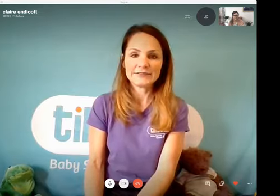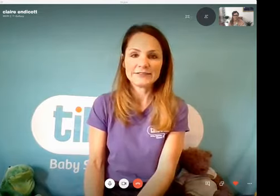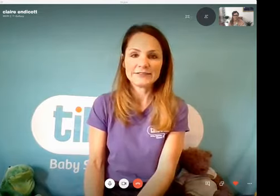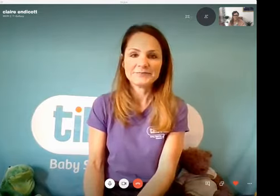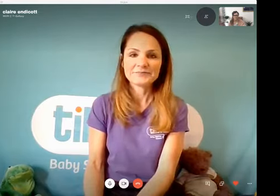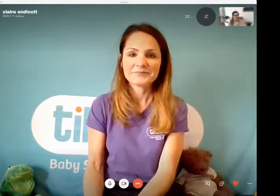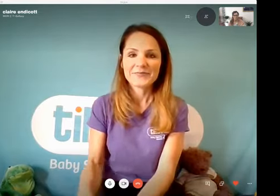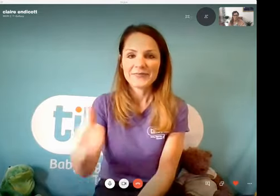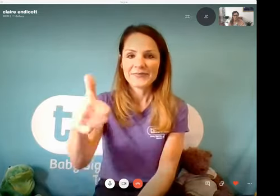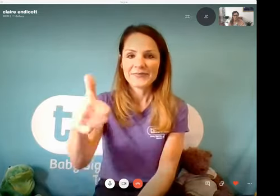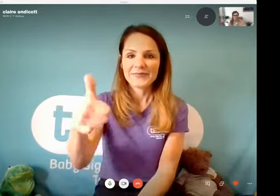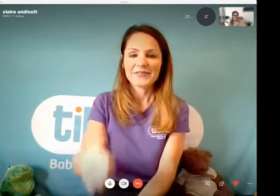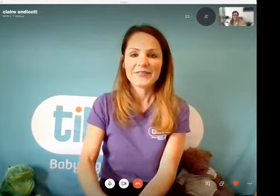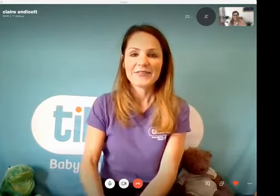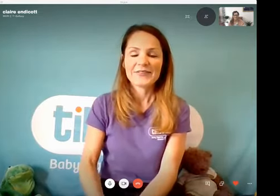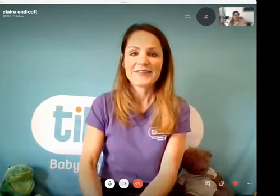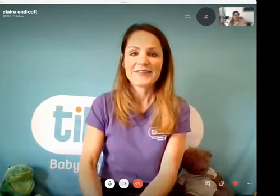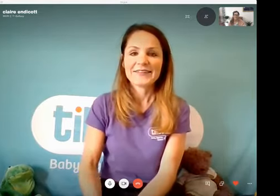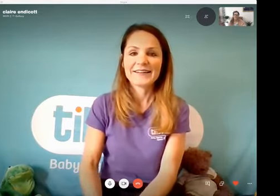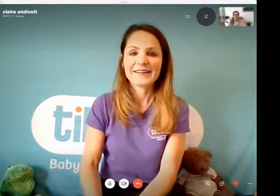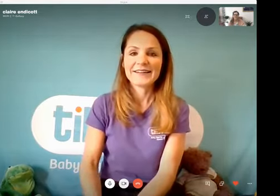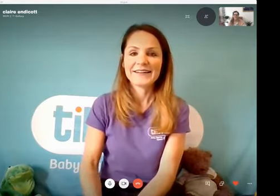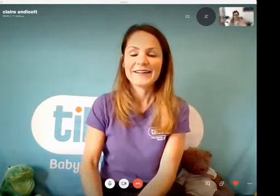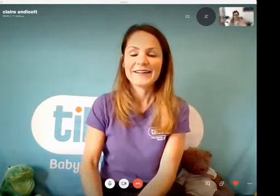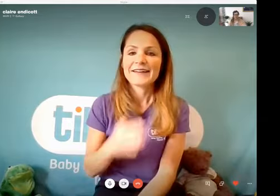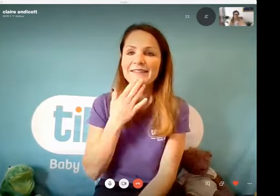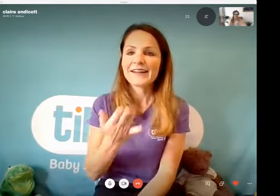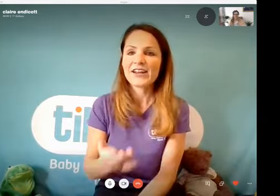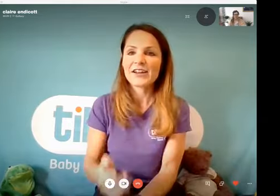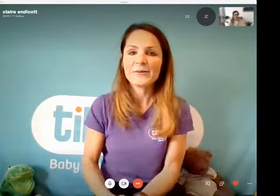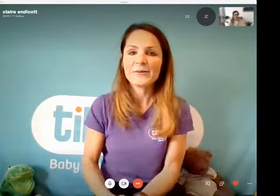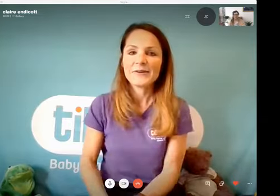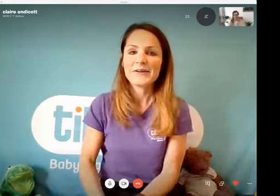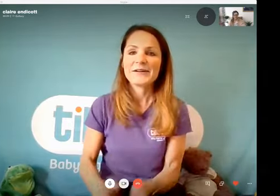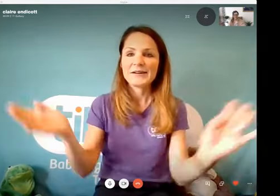try it with your babies. Thank you very much. Have a nice day, everyone. Bye.